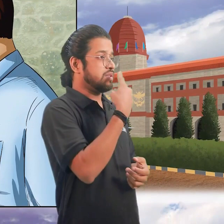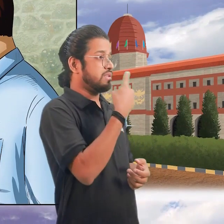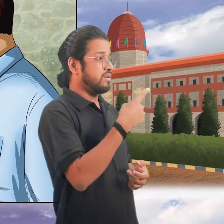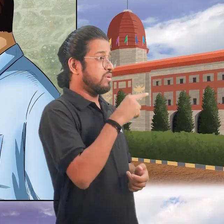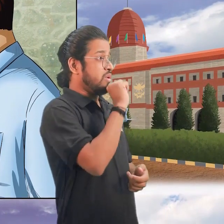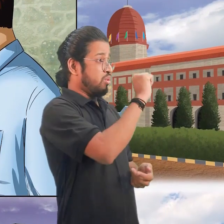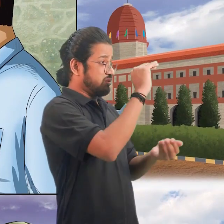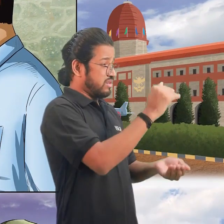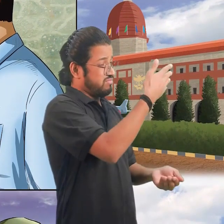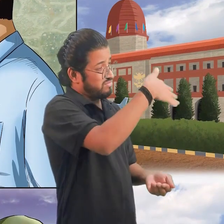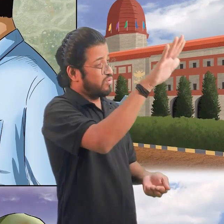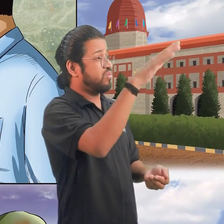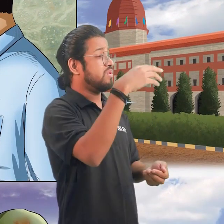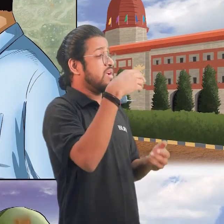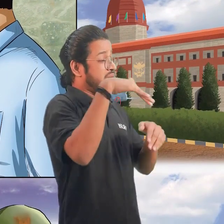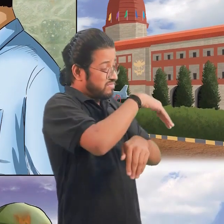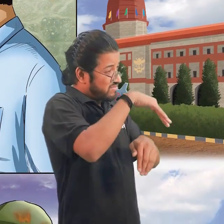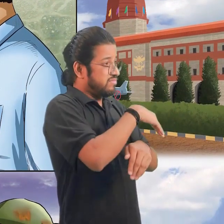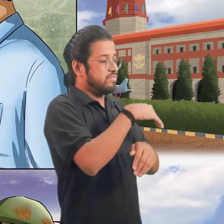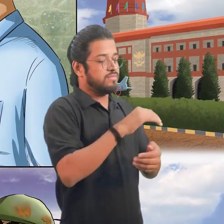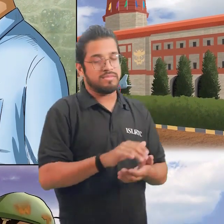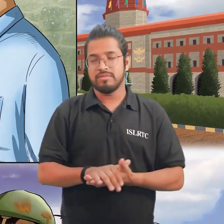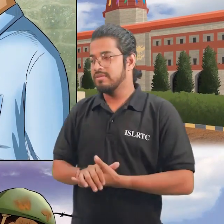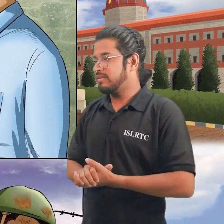So my son is going to be an engineer.